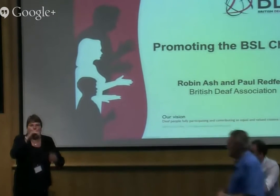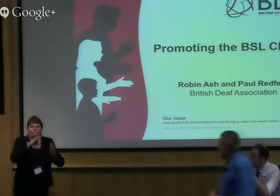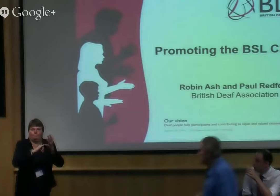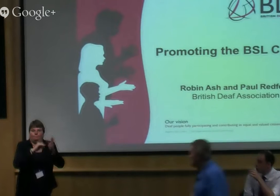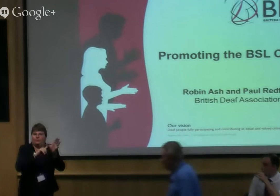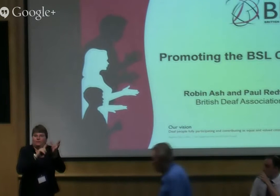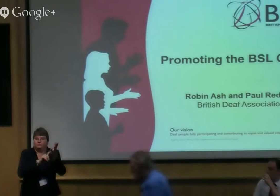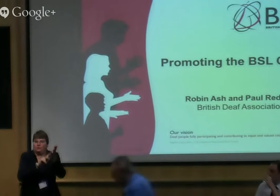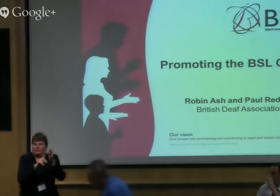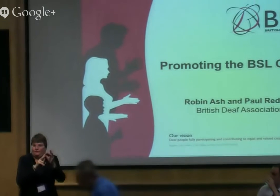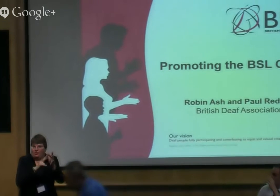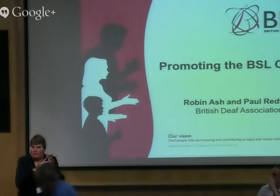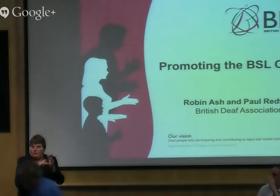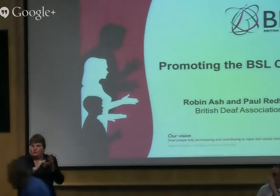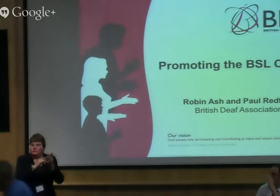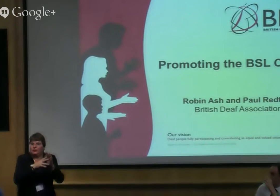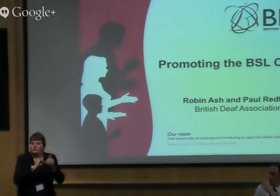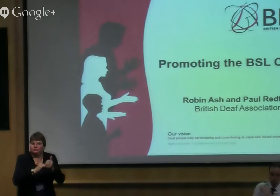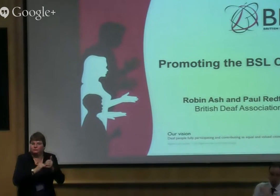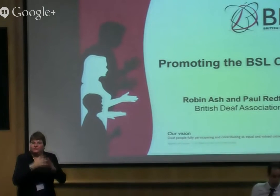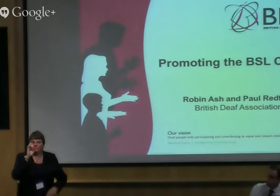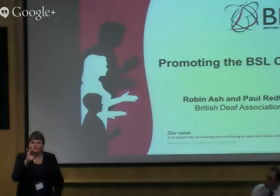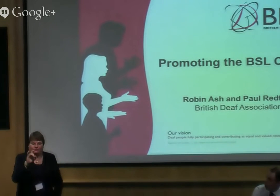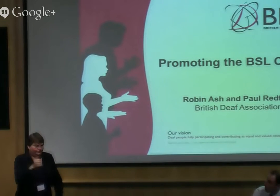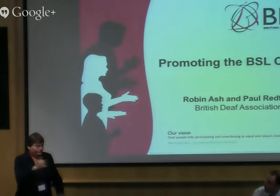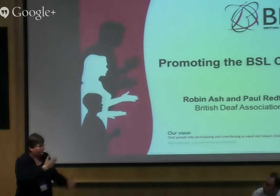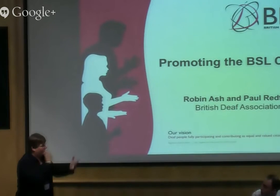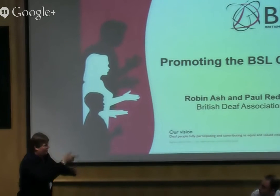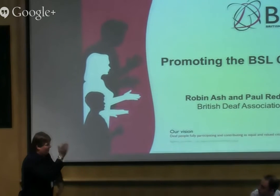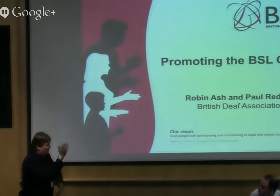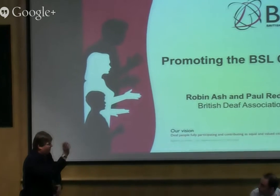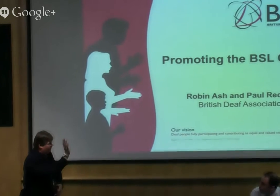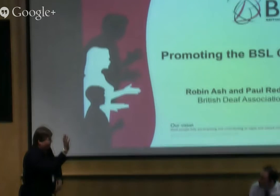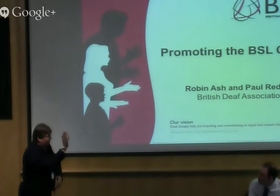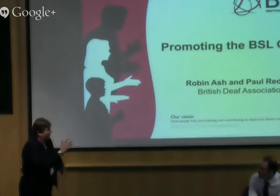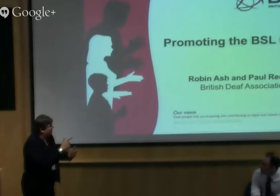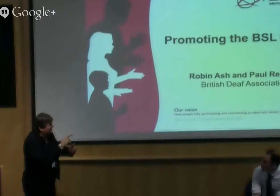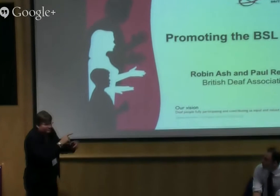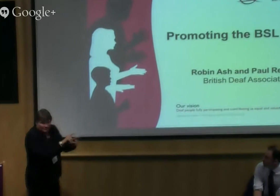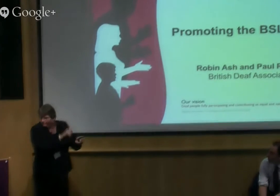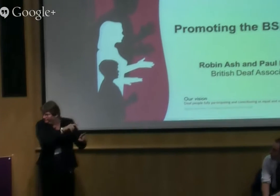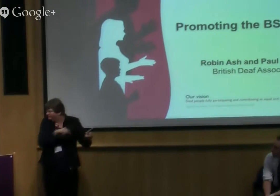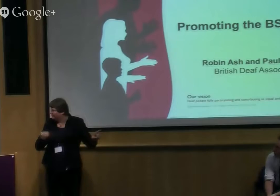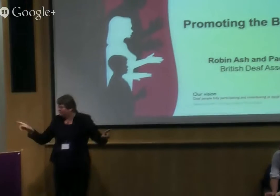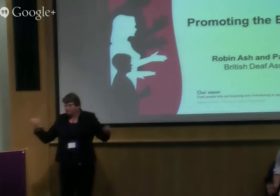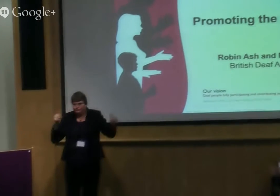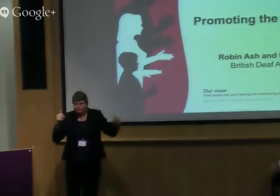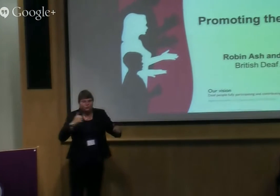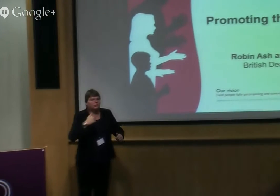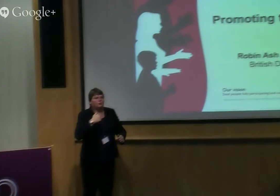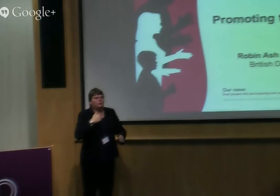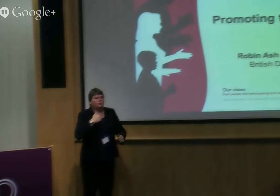Hi, my name is Sylvia Simmons. Thank you for your presentation, James. I'd like